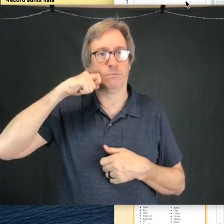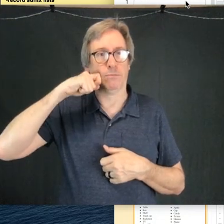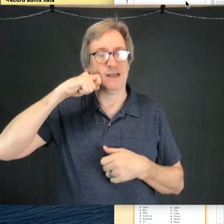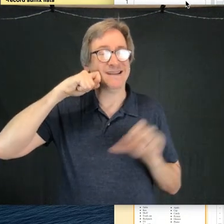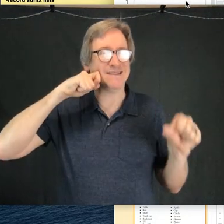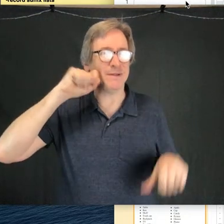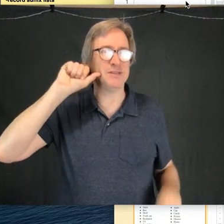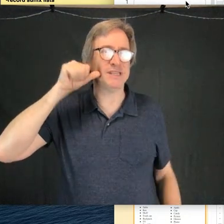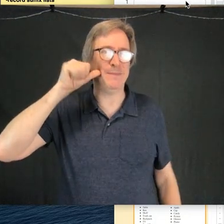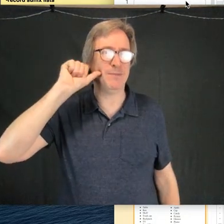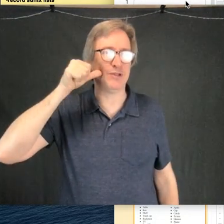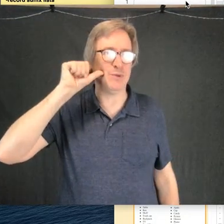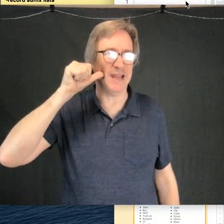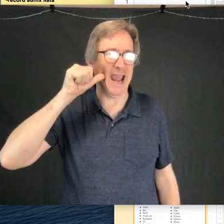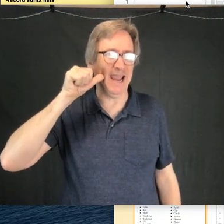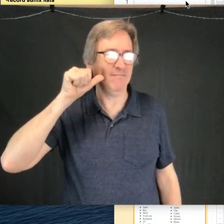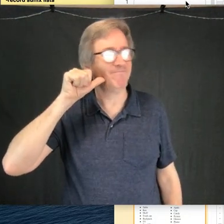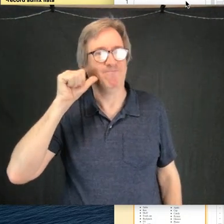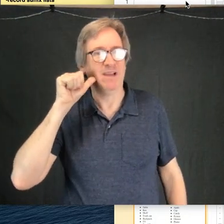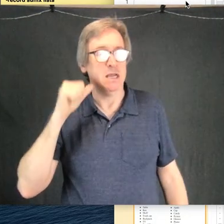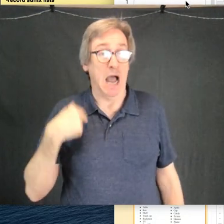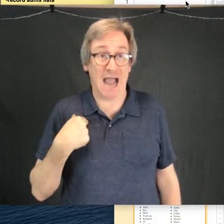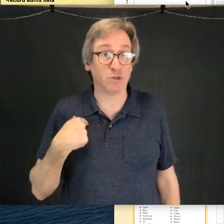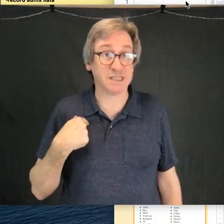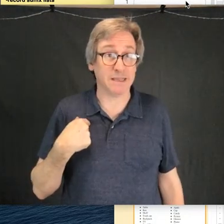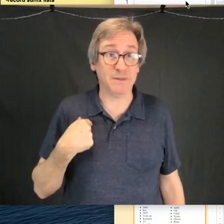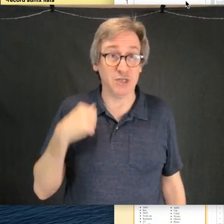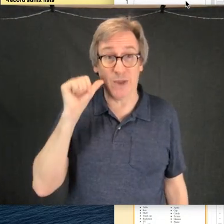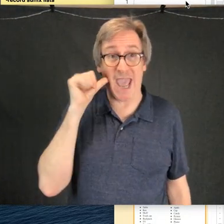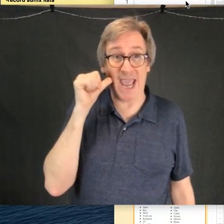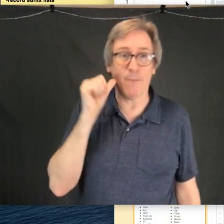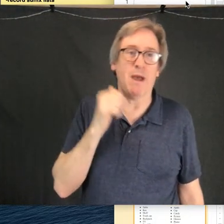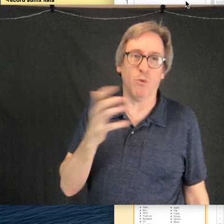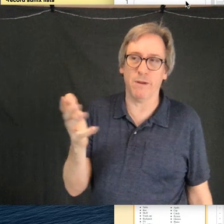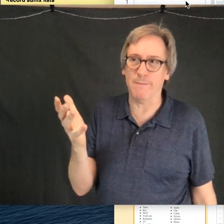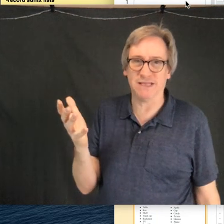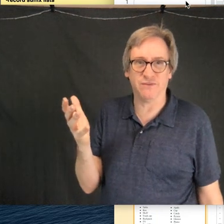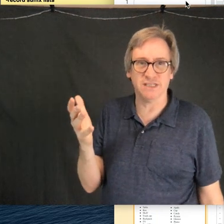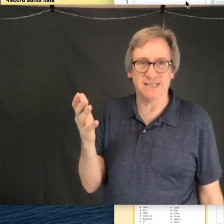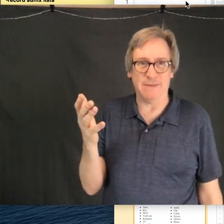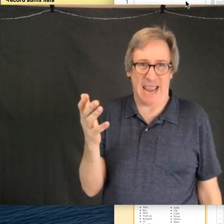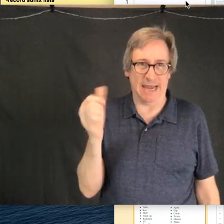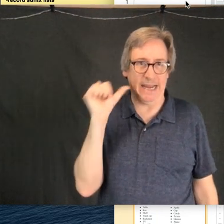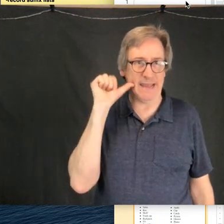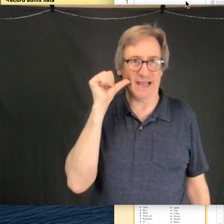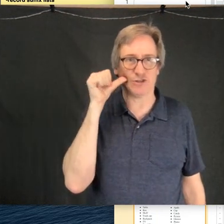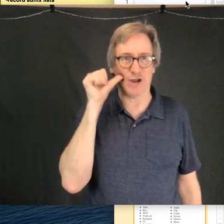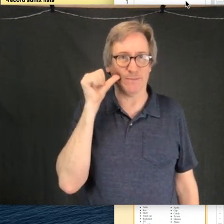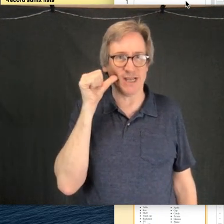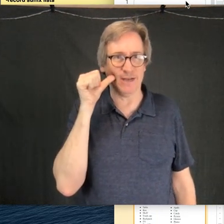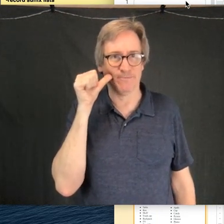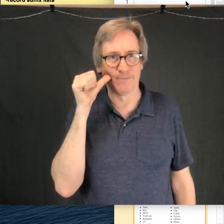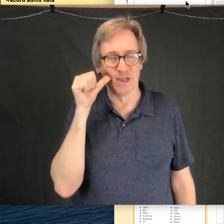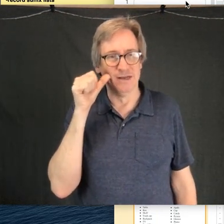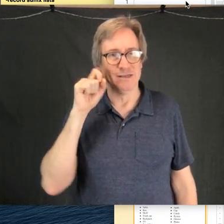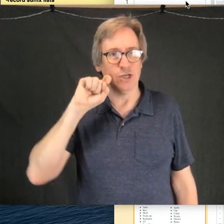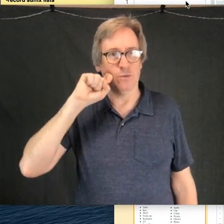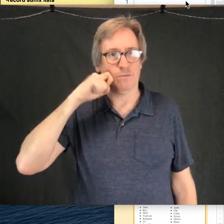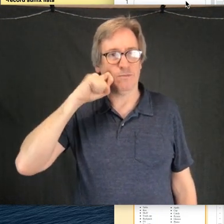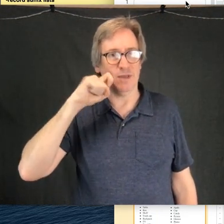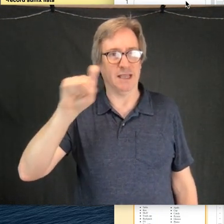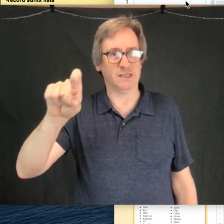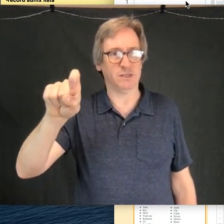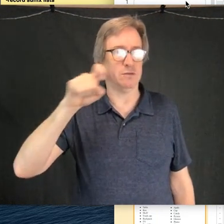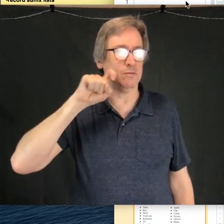Apple. Sometimes you'll see people do it with an A. I will slip and do A. One of my best friends is named Annie, and that's her name sign.